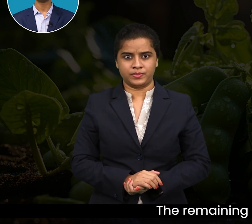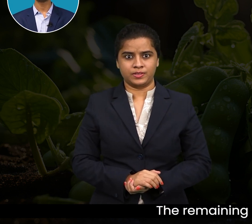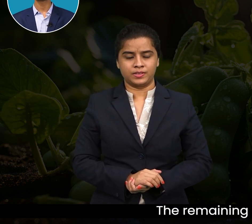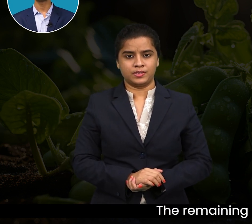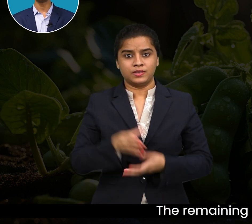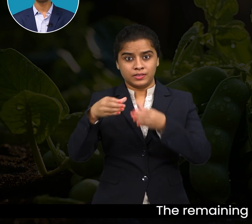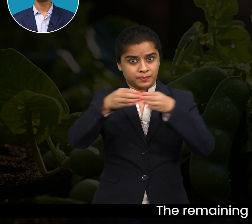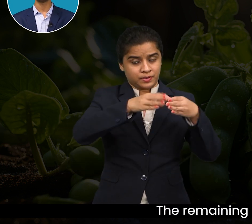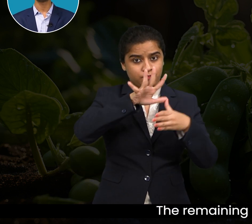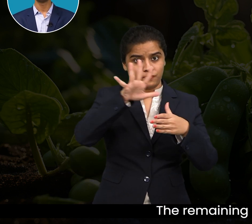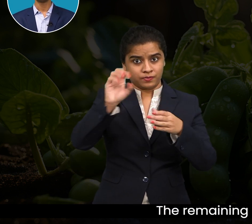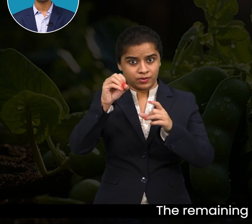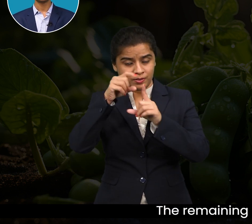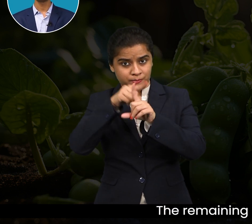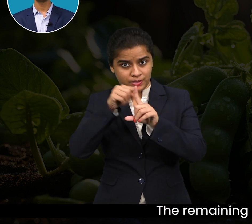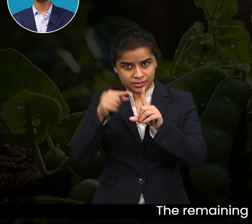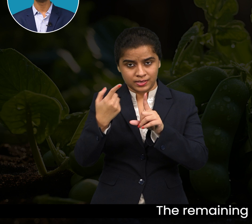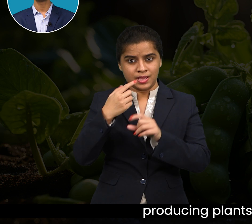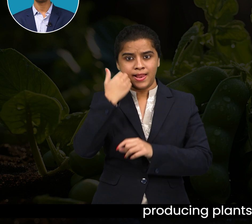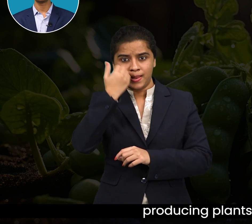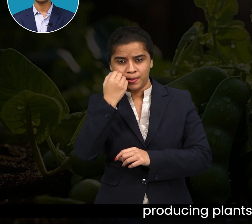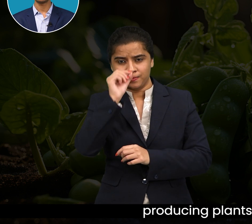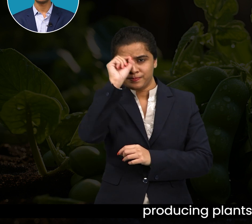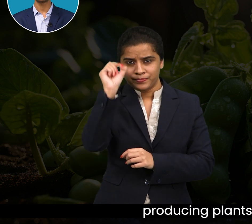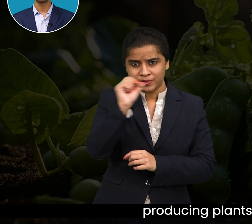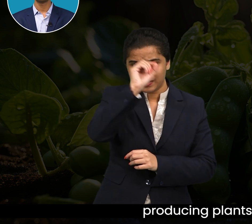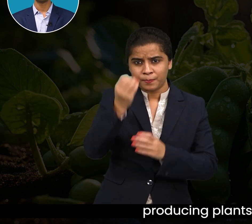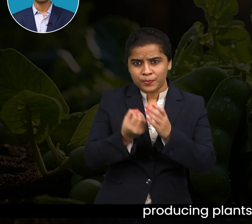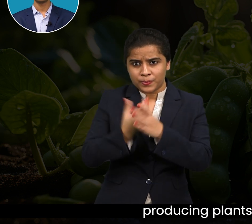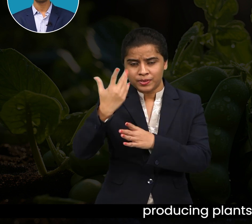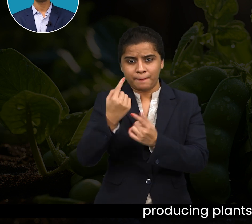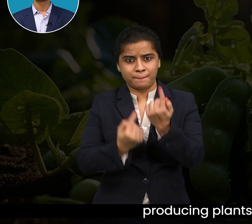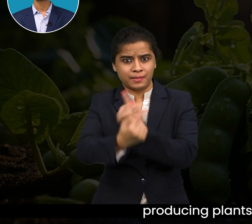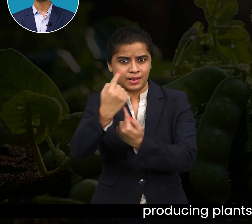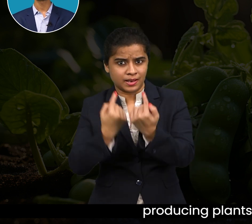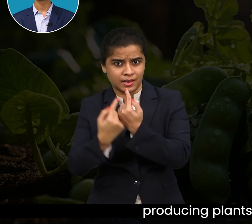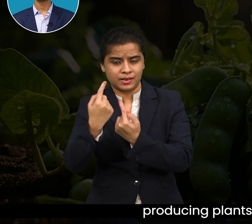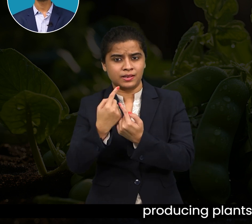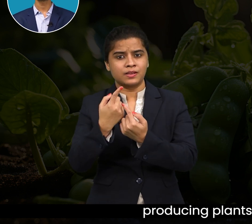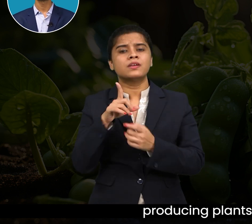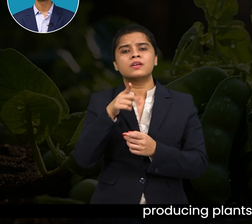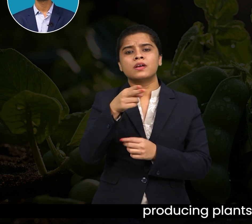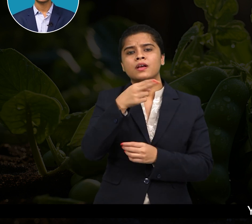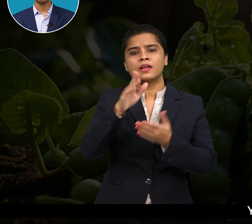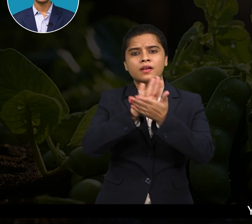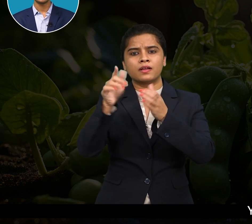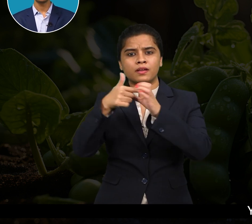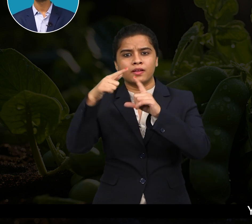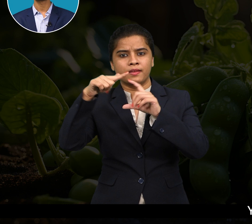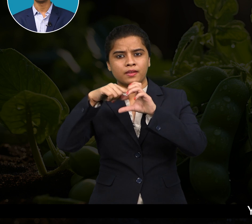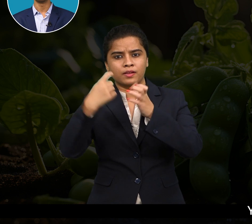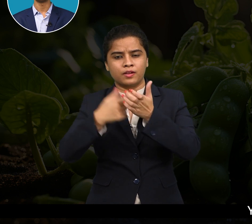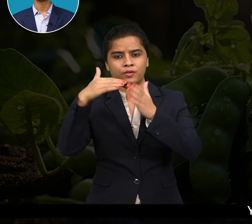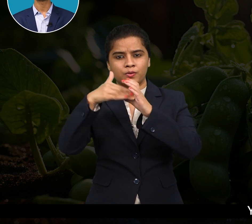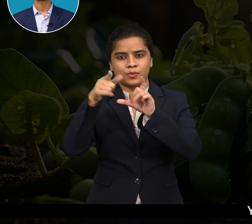The remaining 50% yellow seed producing plants are heterozygous,